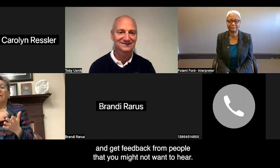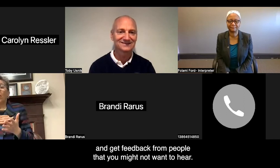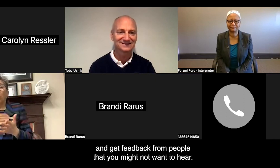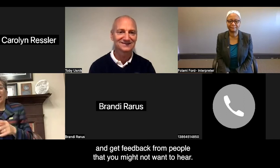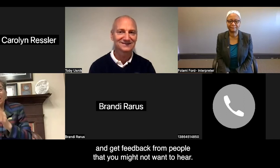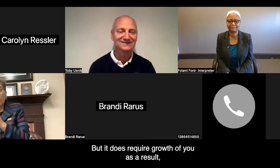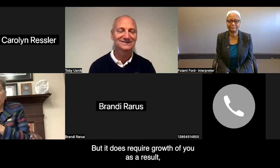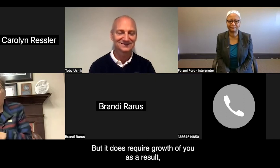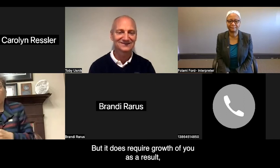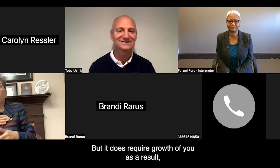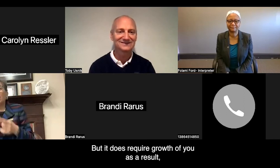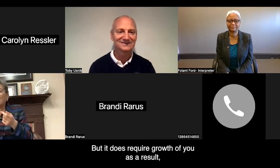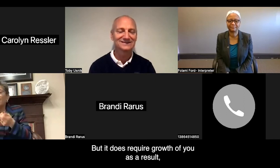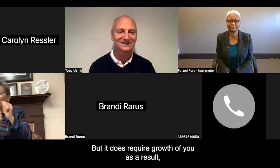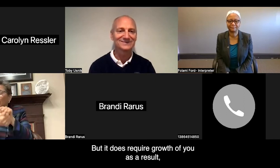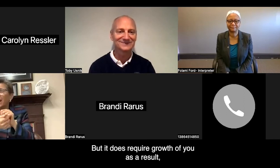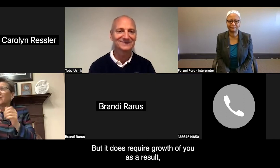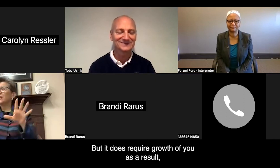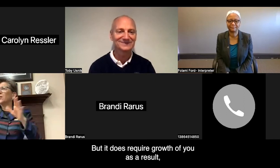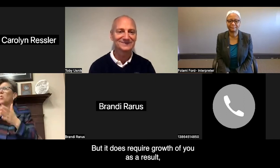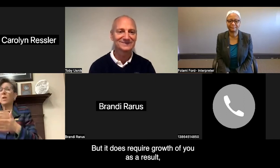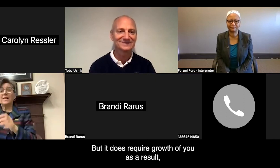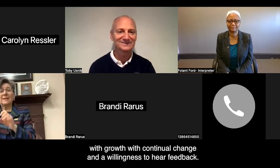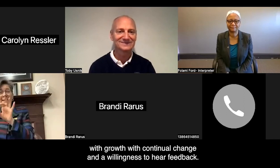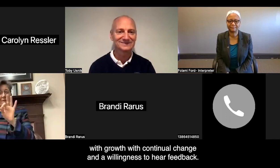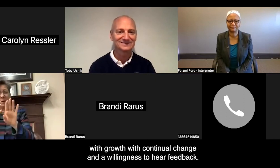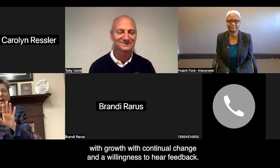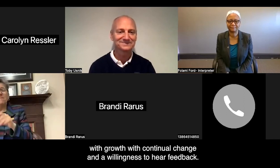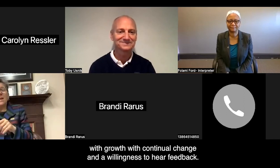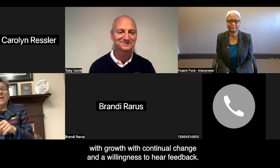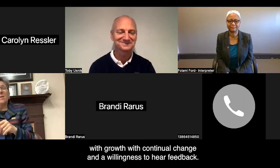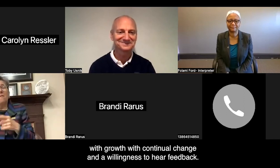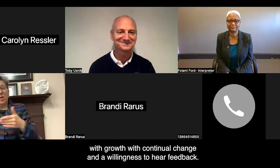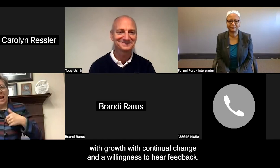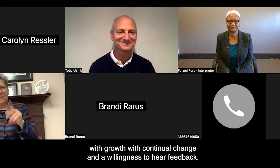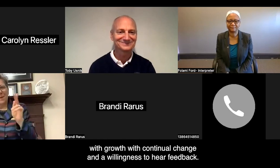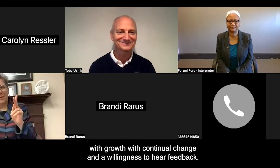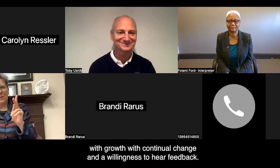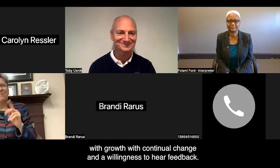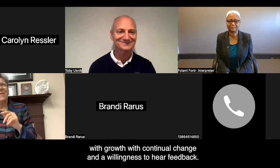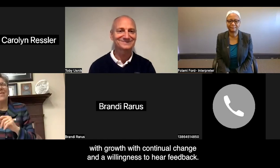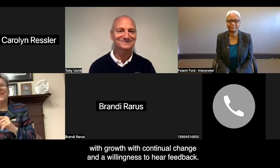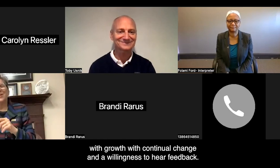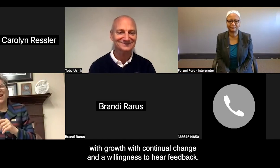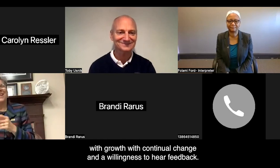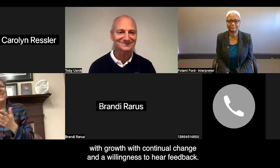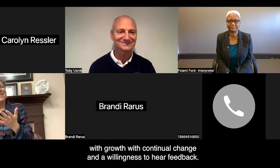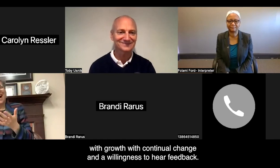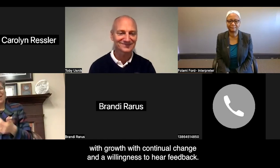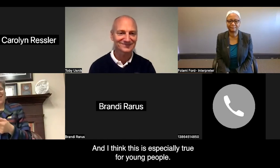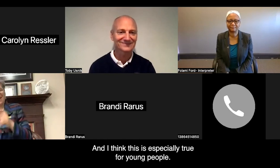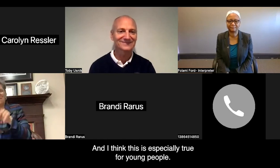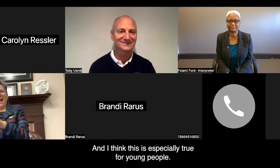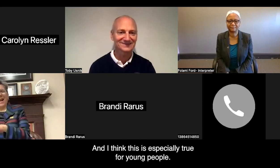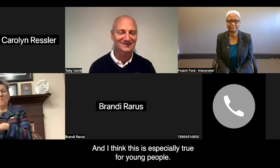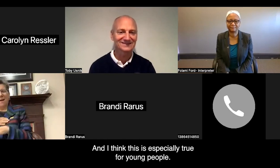does require growth of you as a result. With growth, with continual change, and a willingness to hear feedback, and I think this is especially true